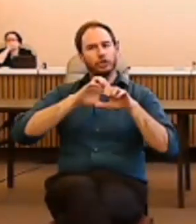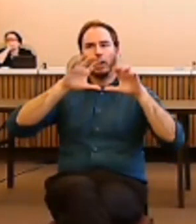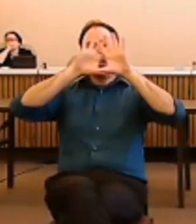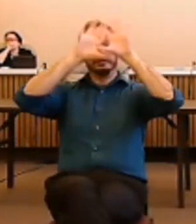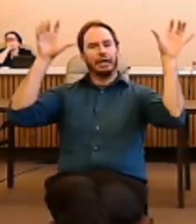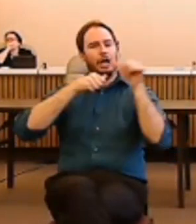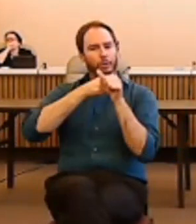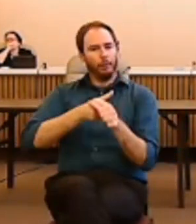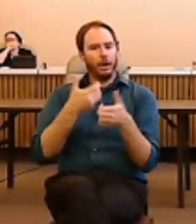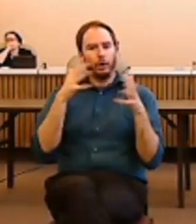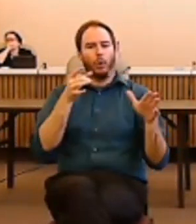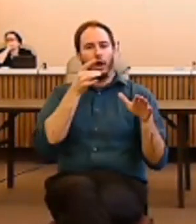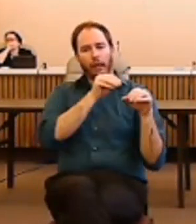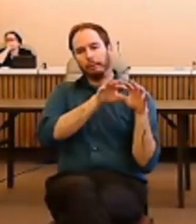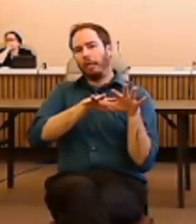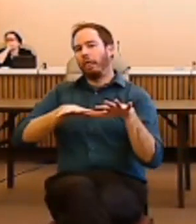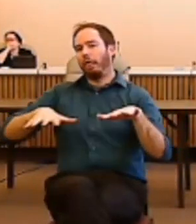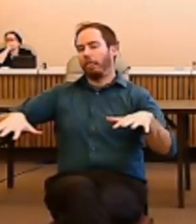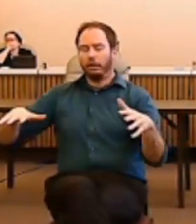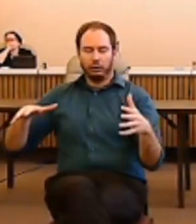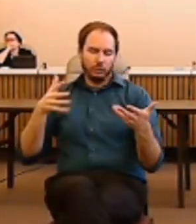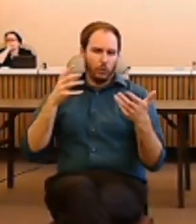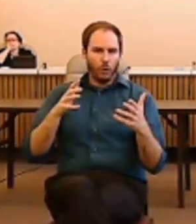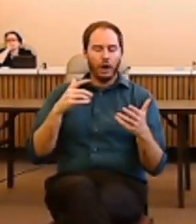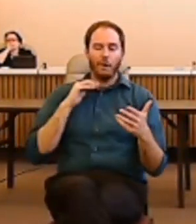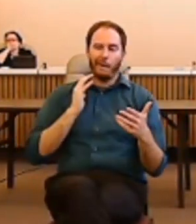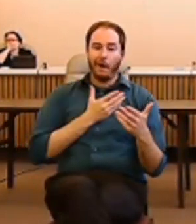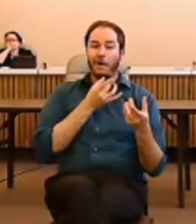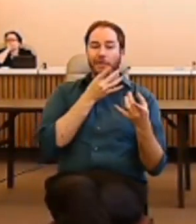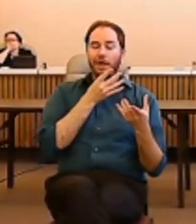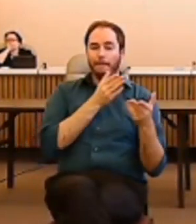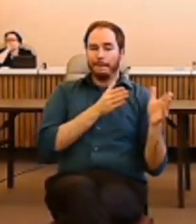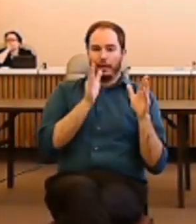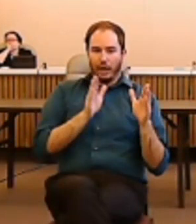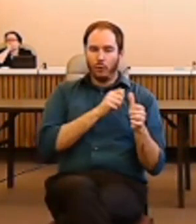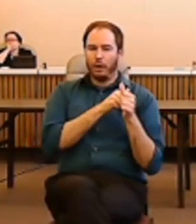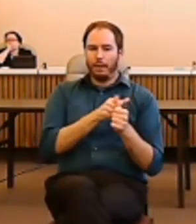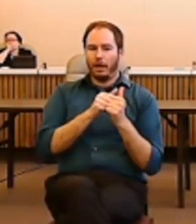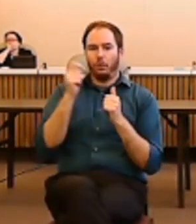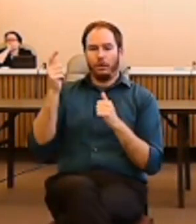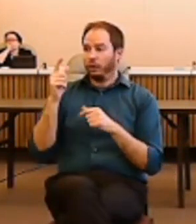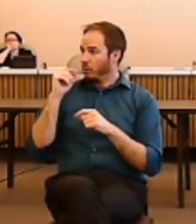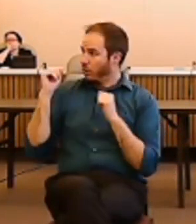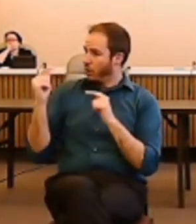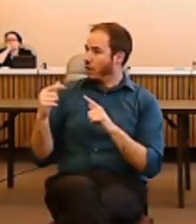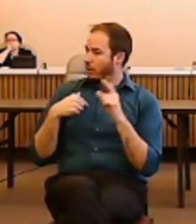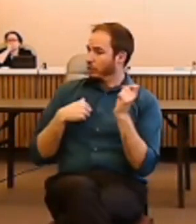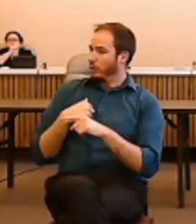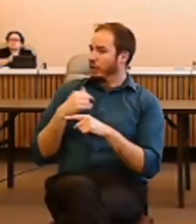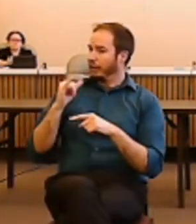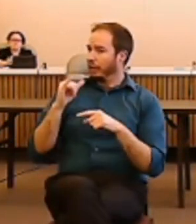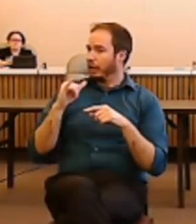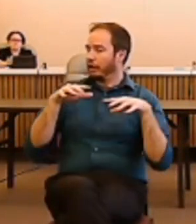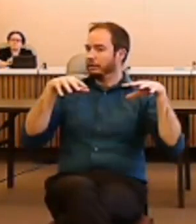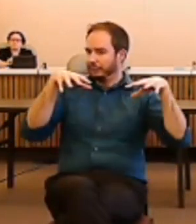want to prevent light spill from going off site, and our lighting plan will comply with that. Will they all be like downward